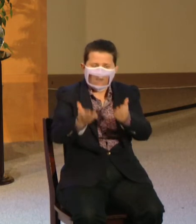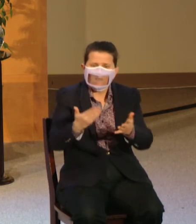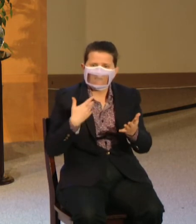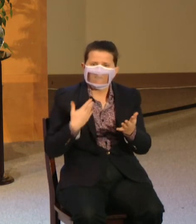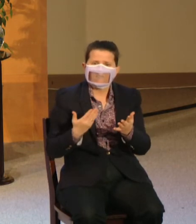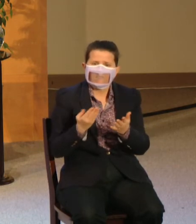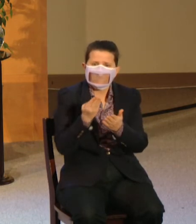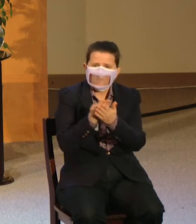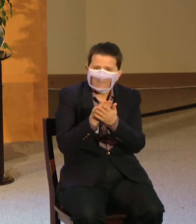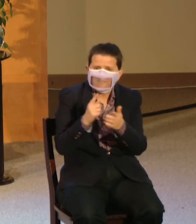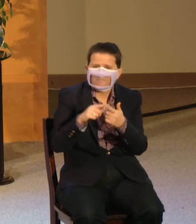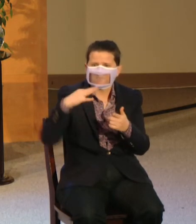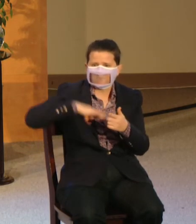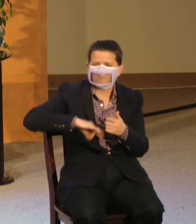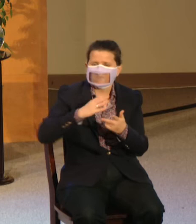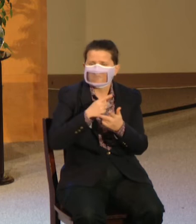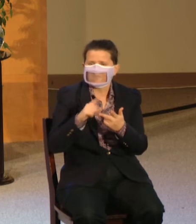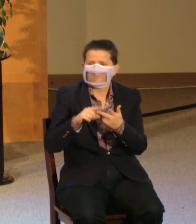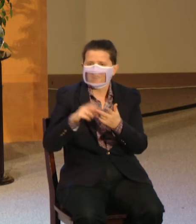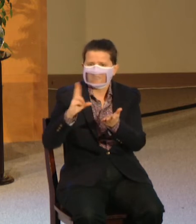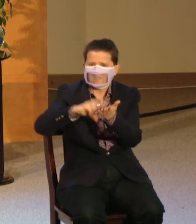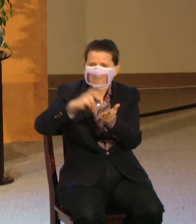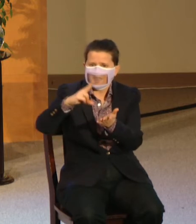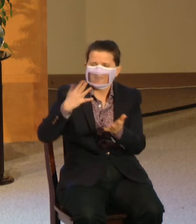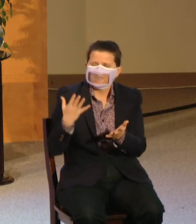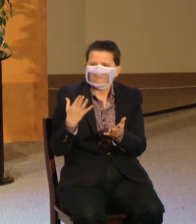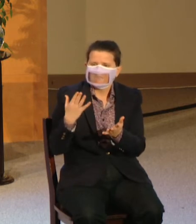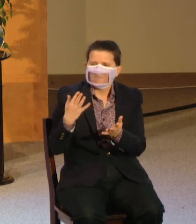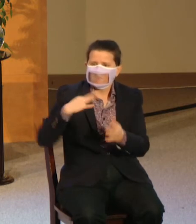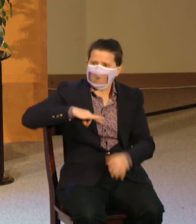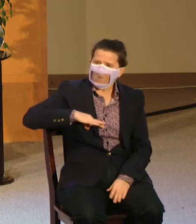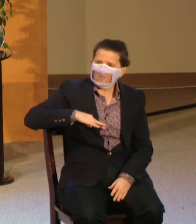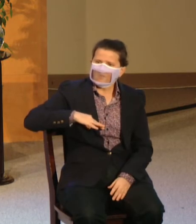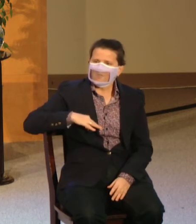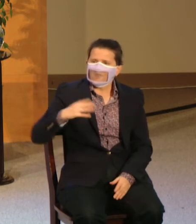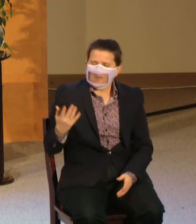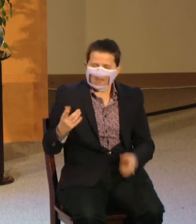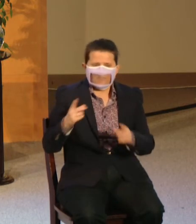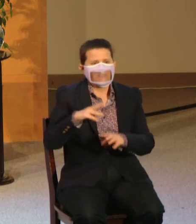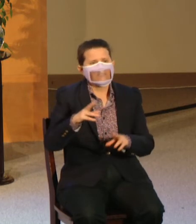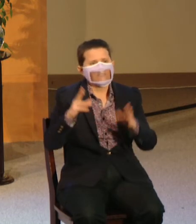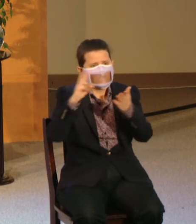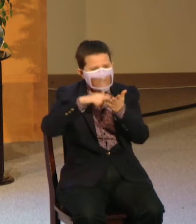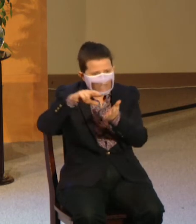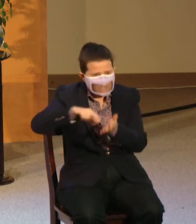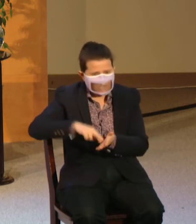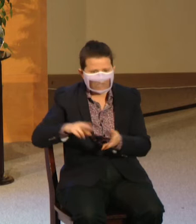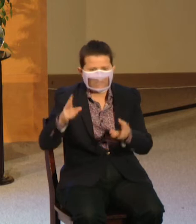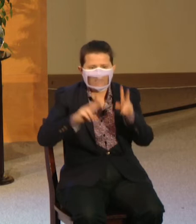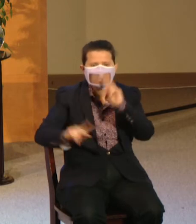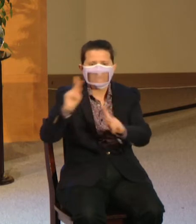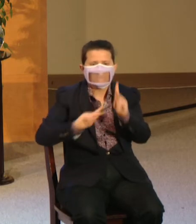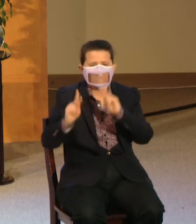having trouble getting people to come back to work. And they did some research and discovered that many people have found